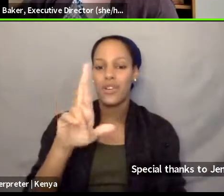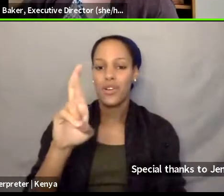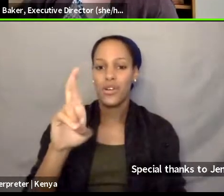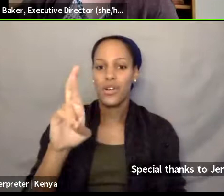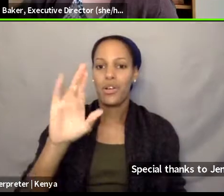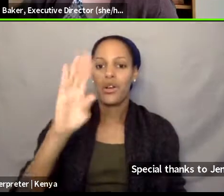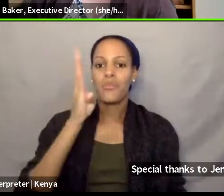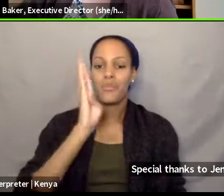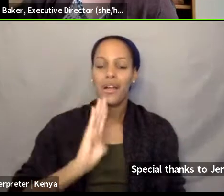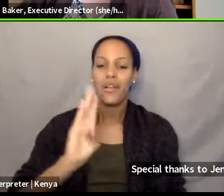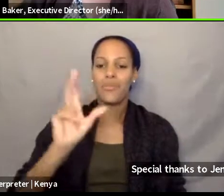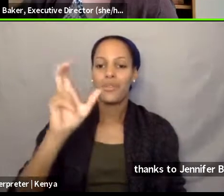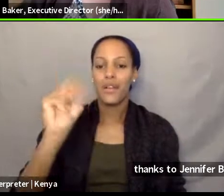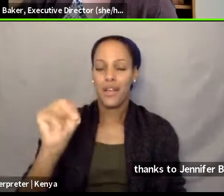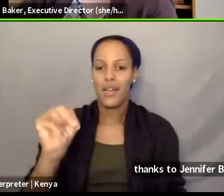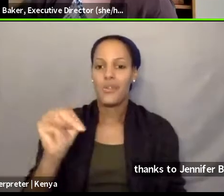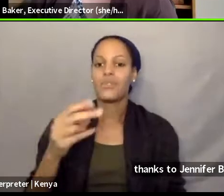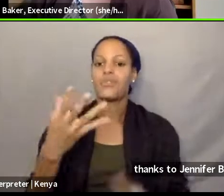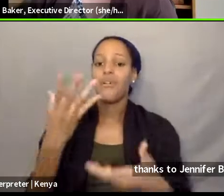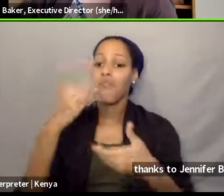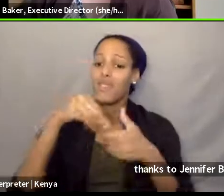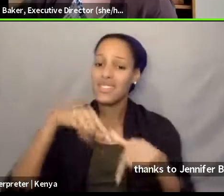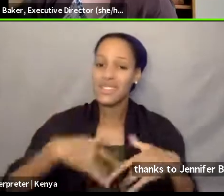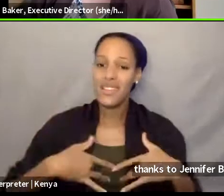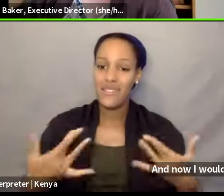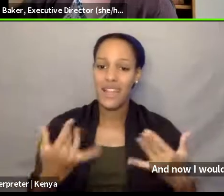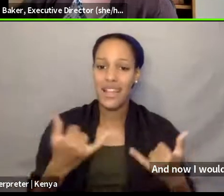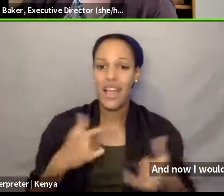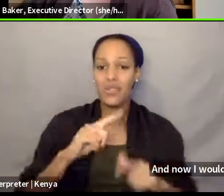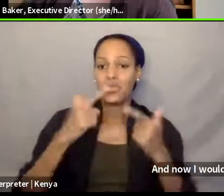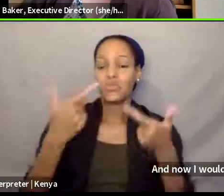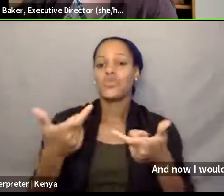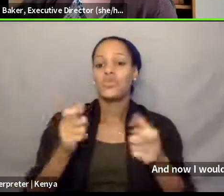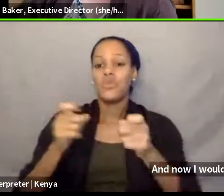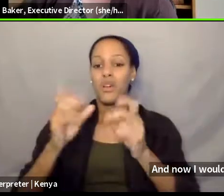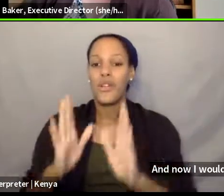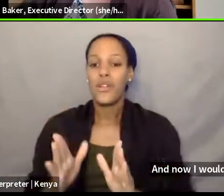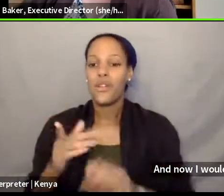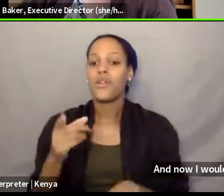I would like to introduce our moderator, Dr. Michael Mathias,